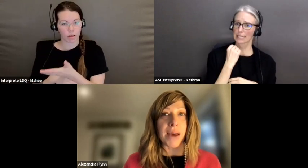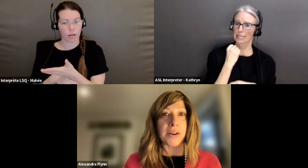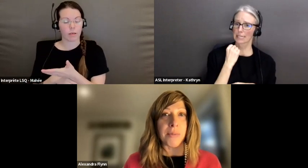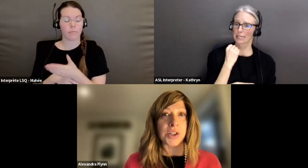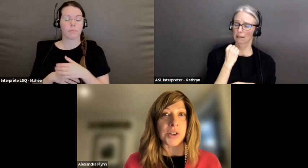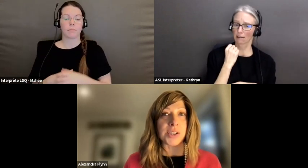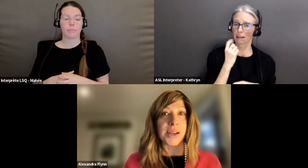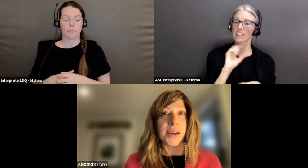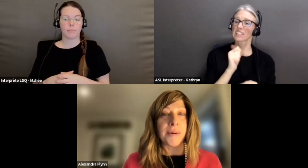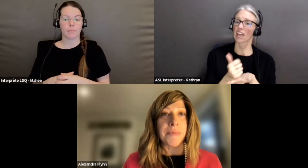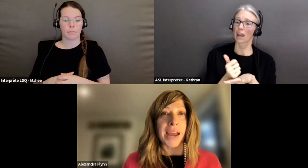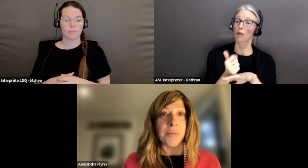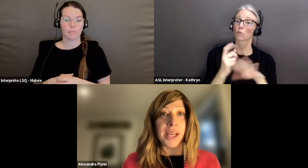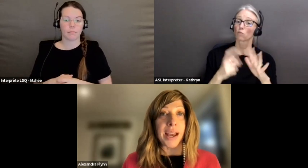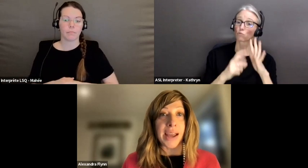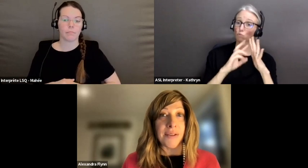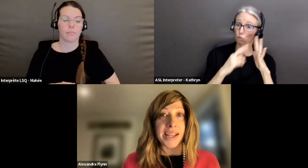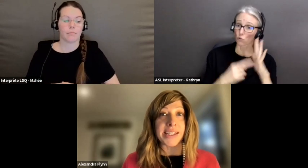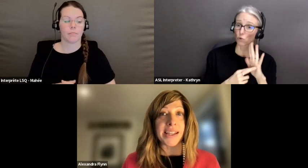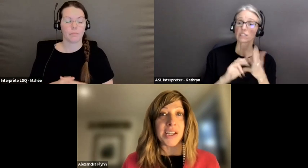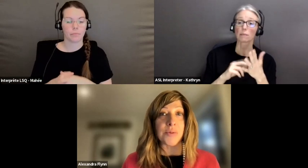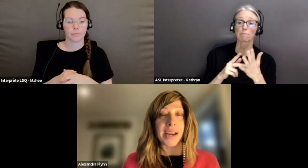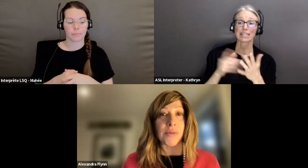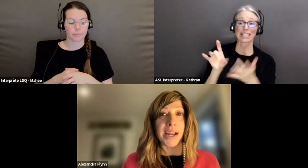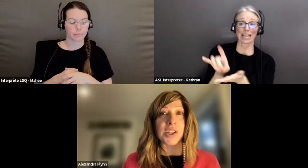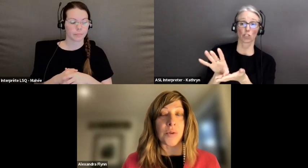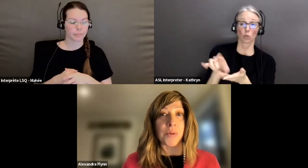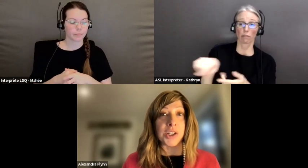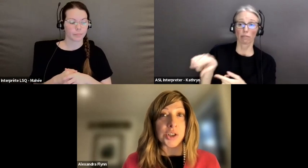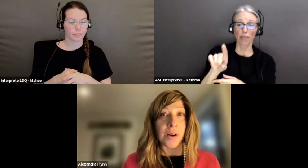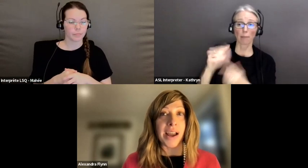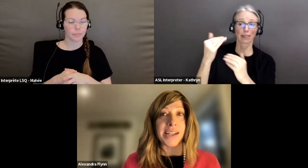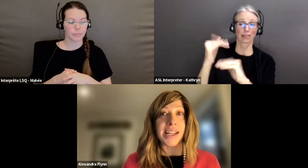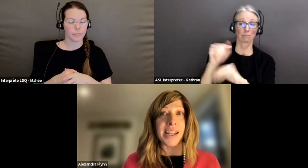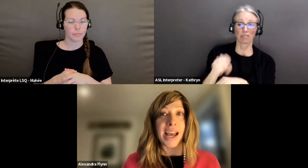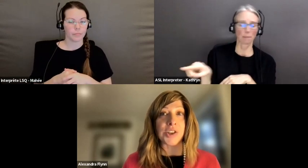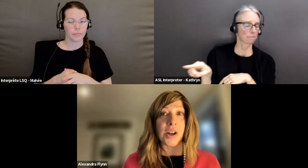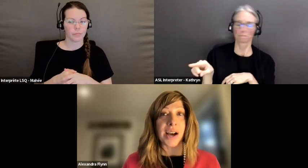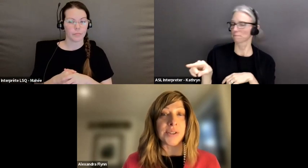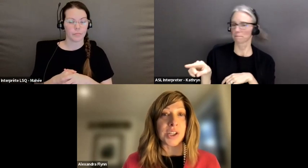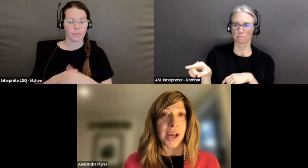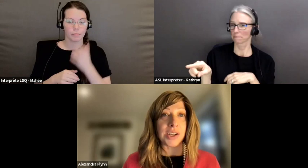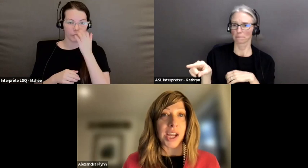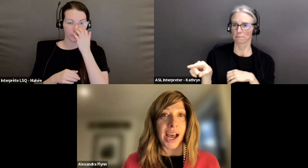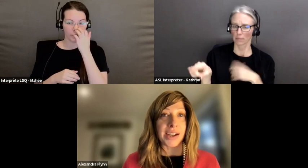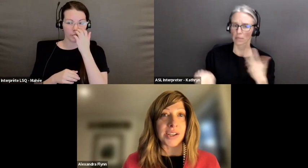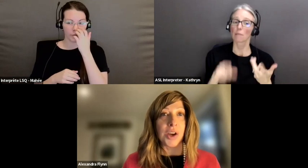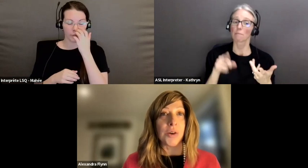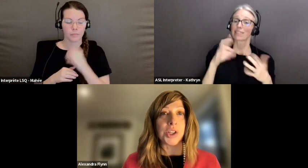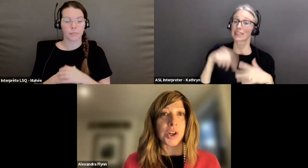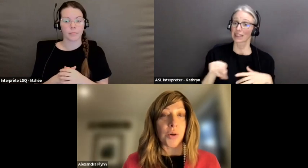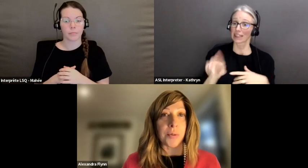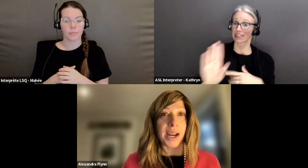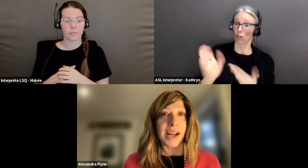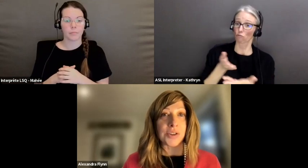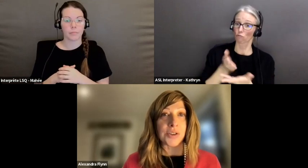exclusionary measures. And we advance that these rights are enshrined in the National Housing Strategy Act,